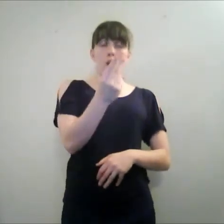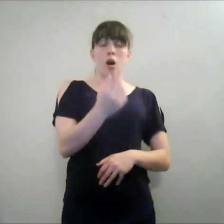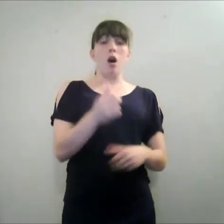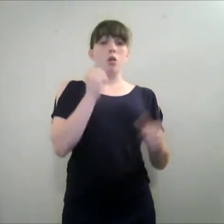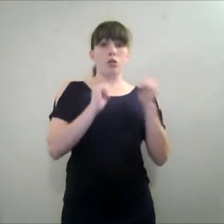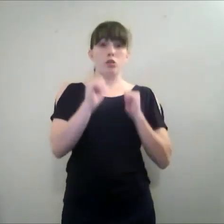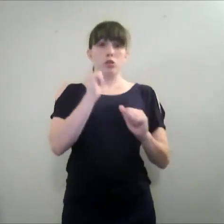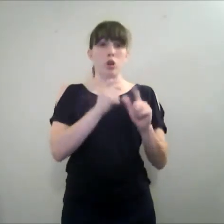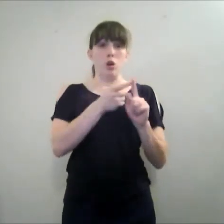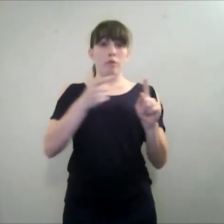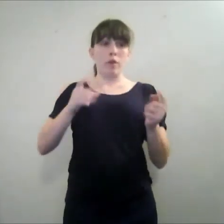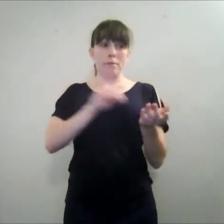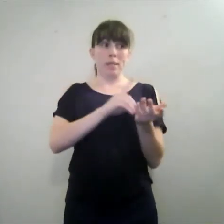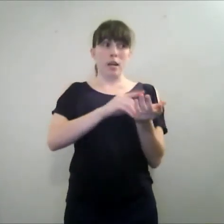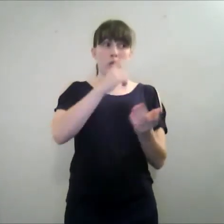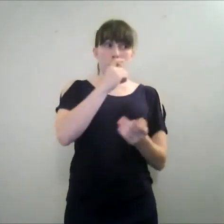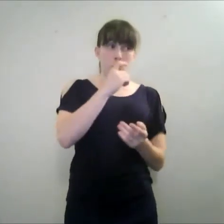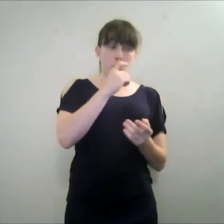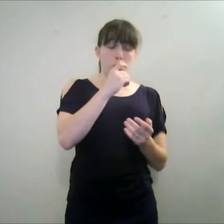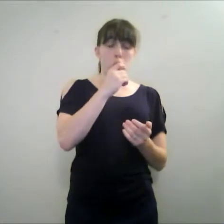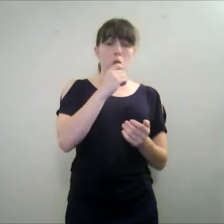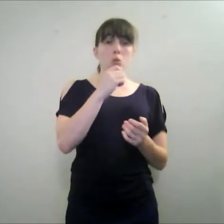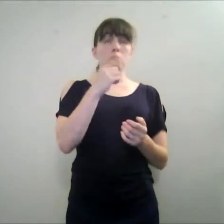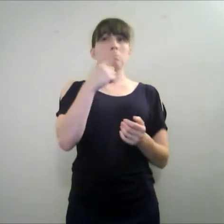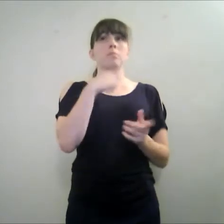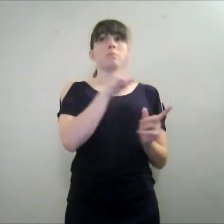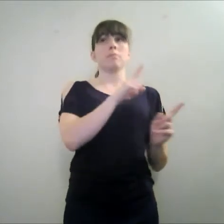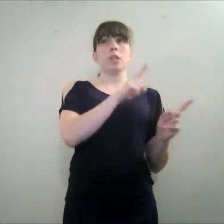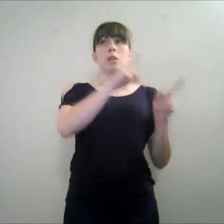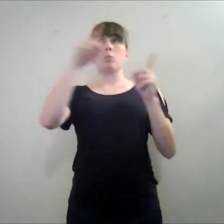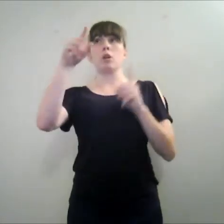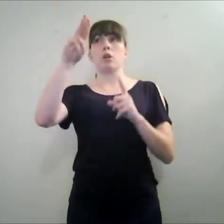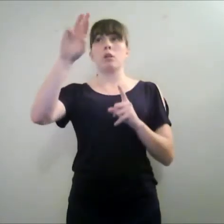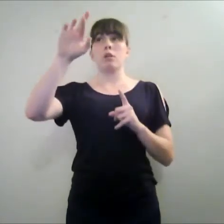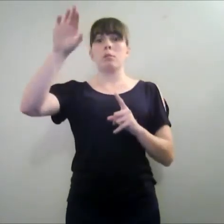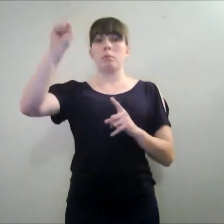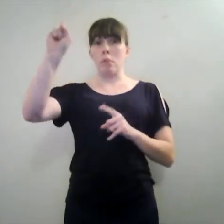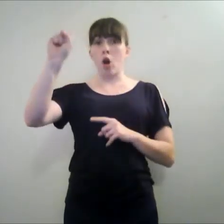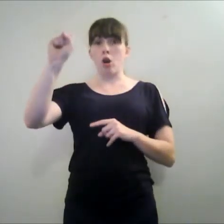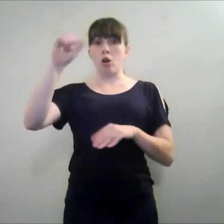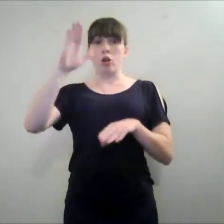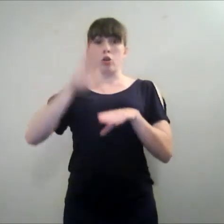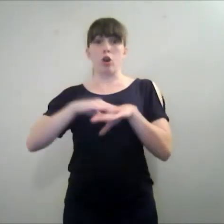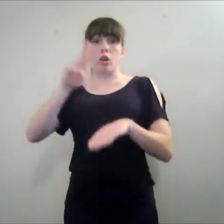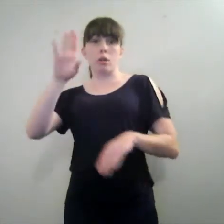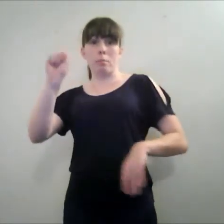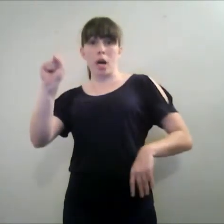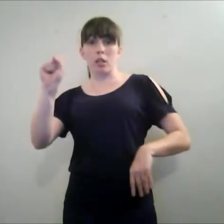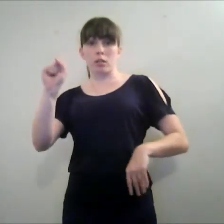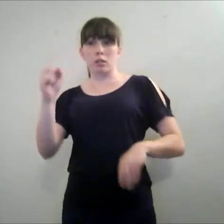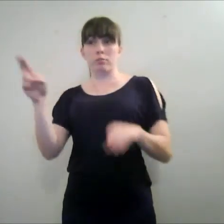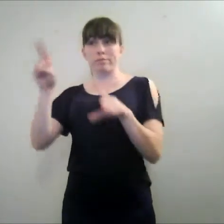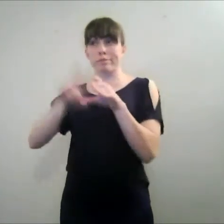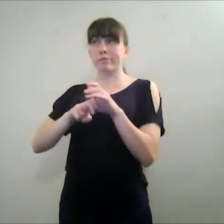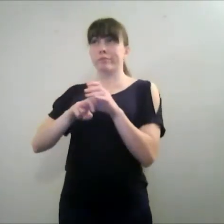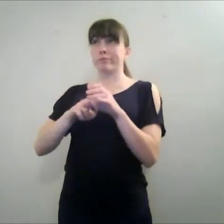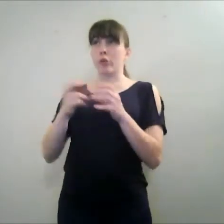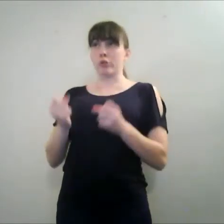to Mars in a bus, I should say again for our foreign students, that doesn't happen in every episode. This was a very special case. So